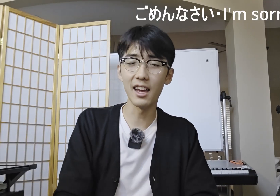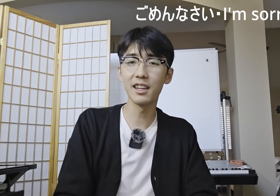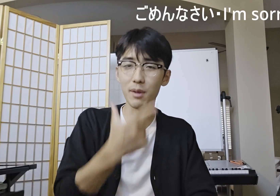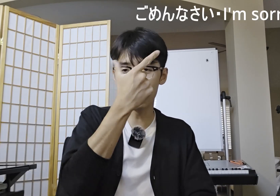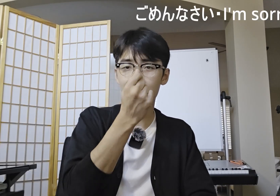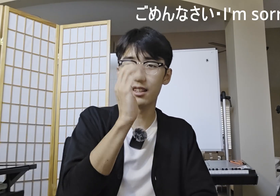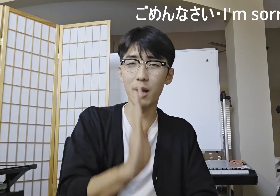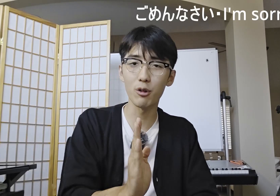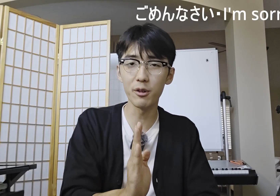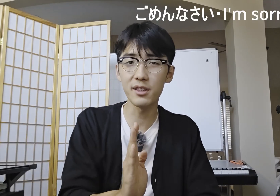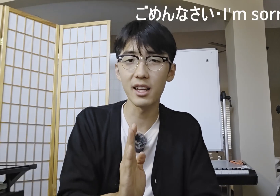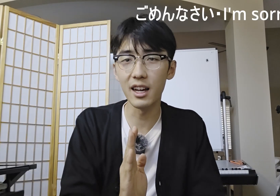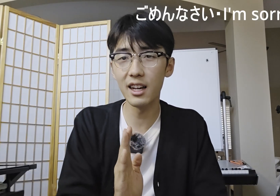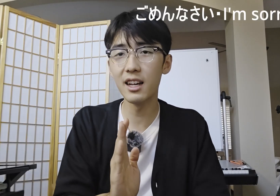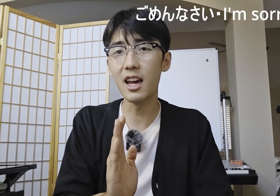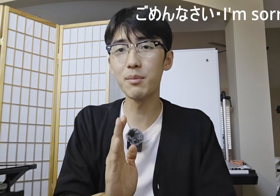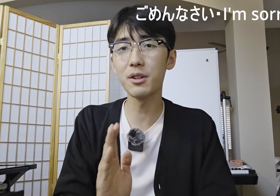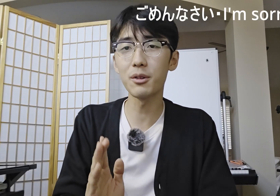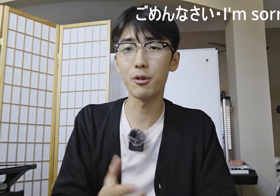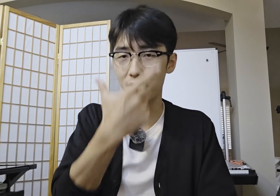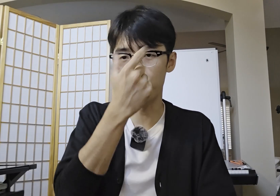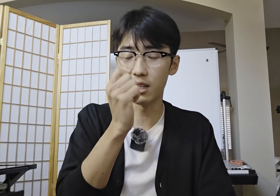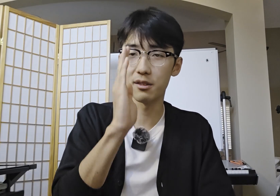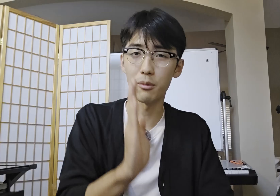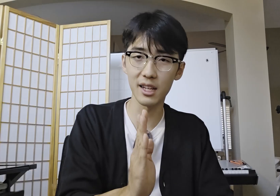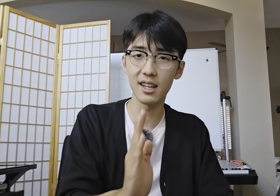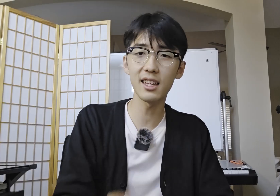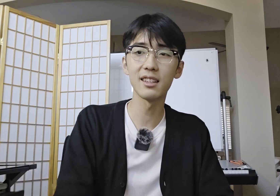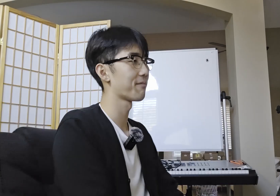I mentioned this in my previous episode where this means gomenasai.